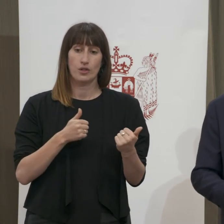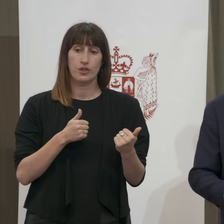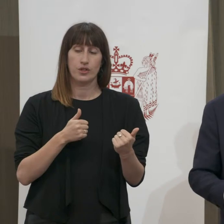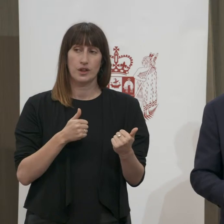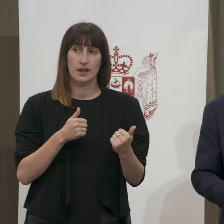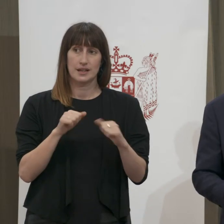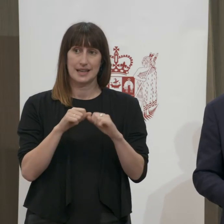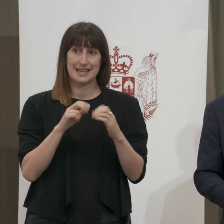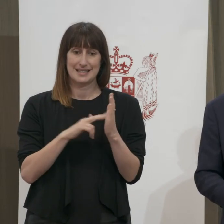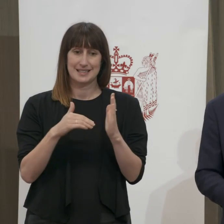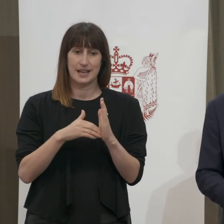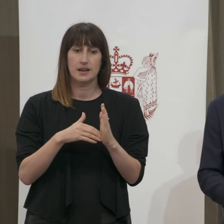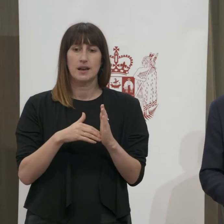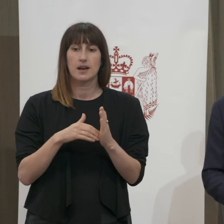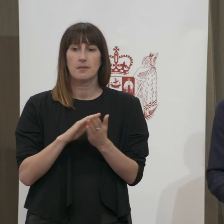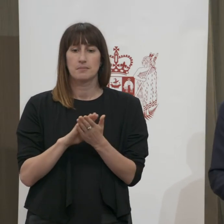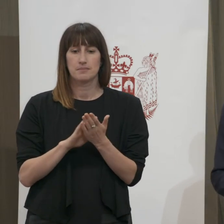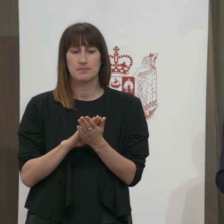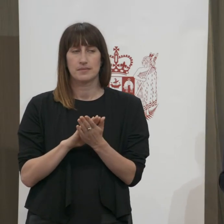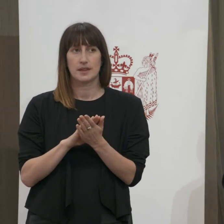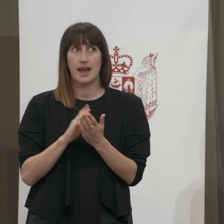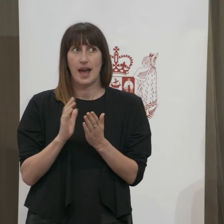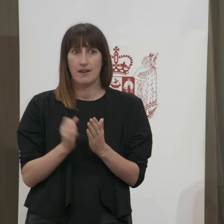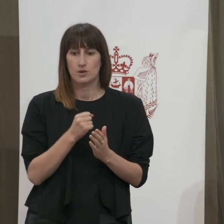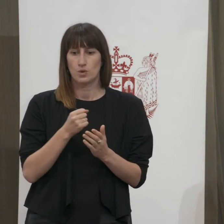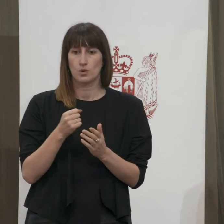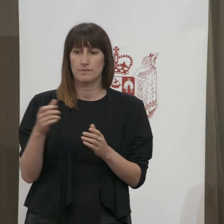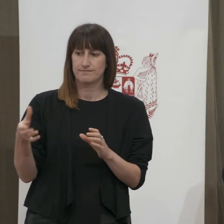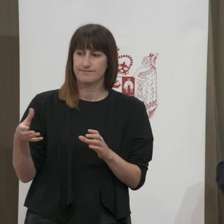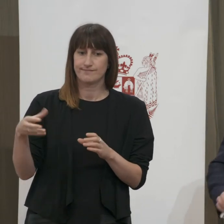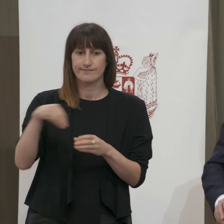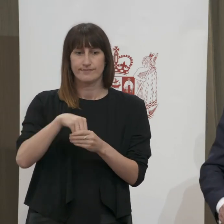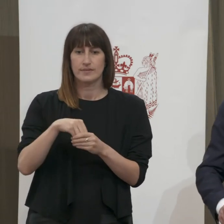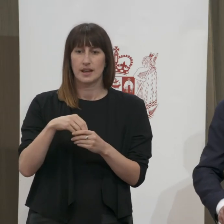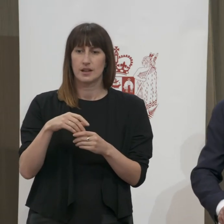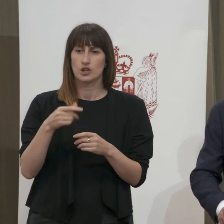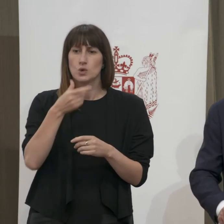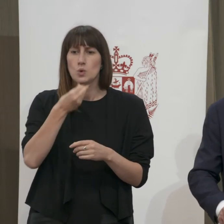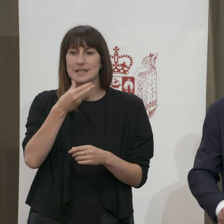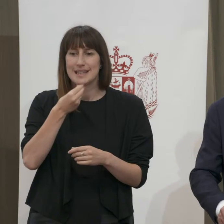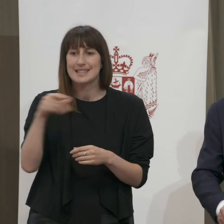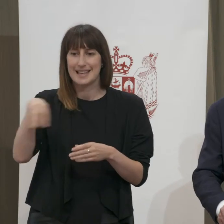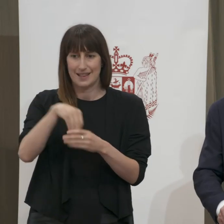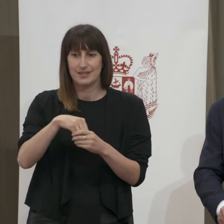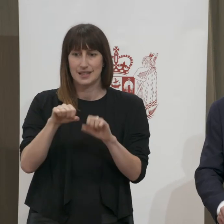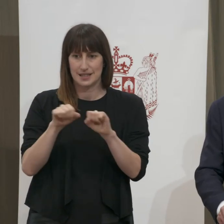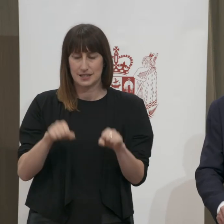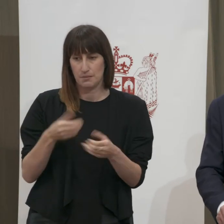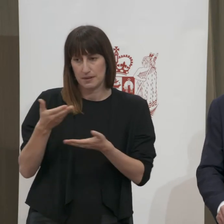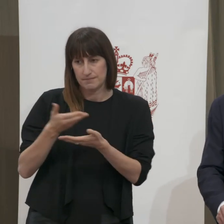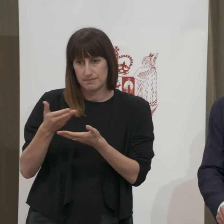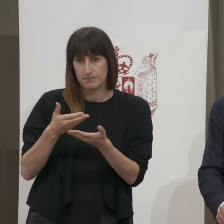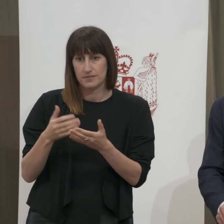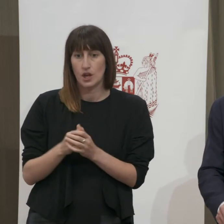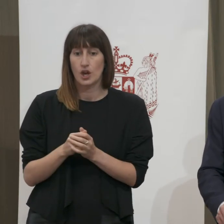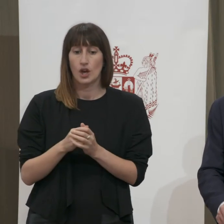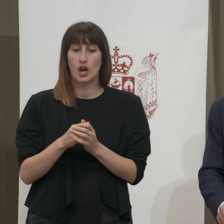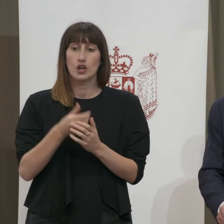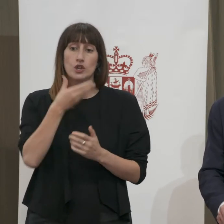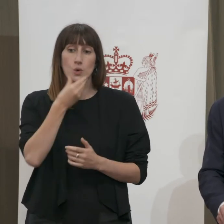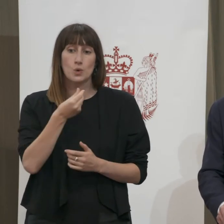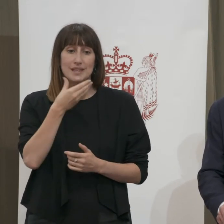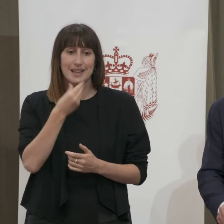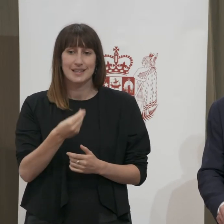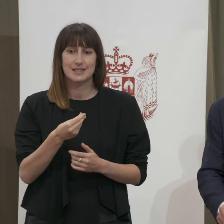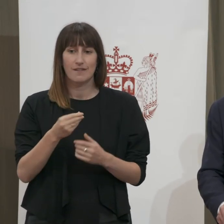services in its planning and to explain how it has done so. A new national consumer forum will champion the voice